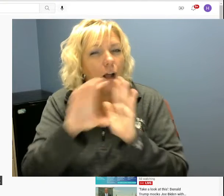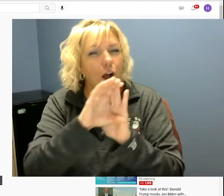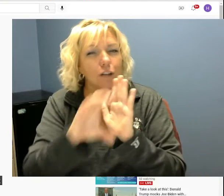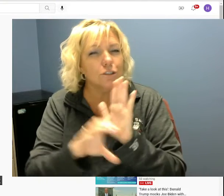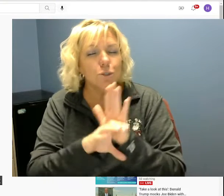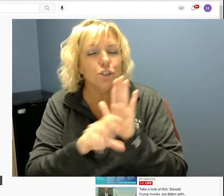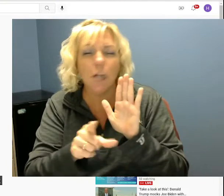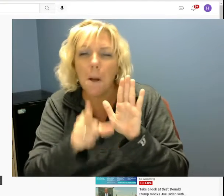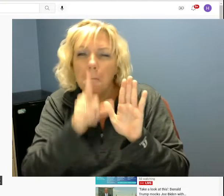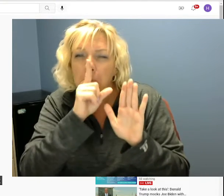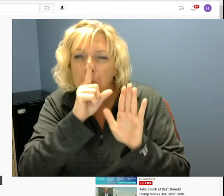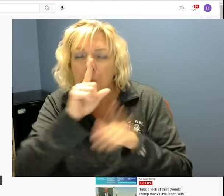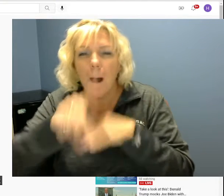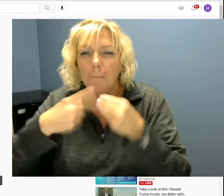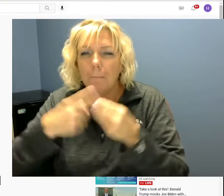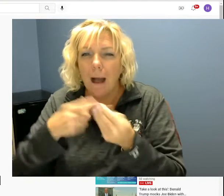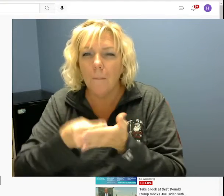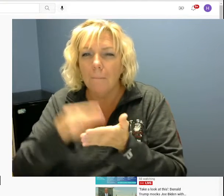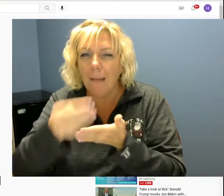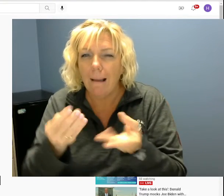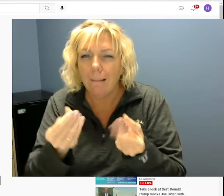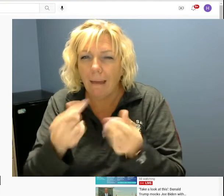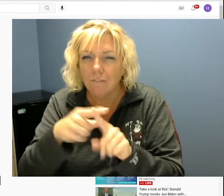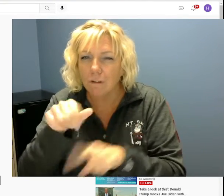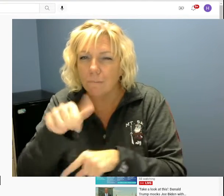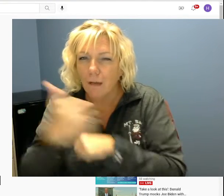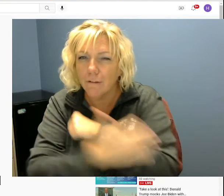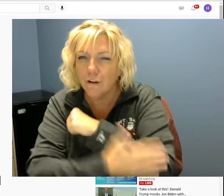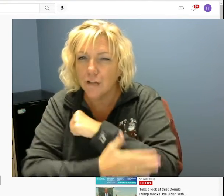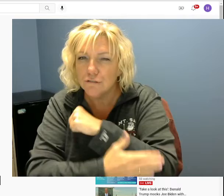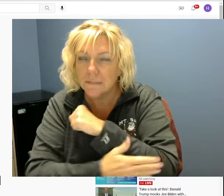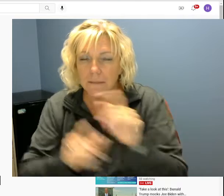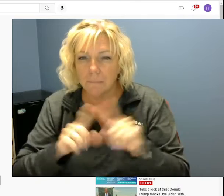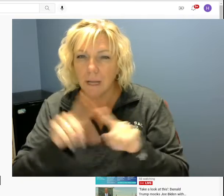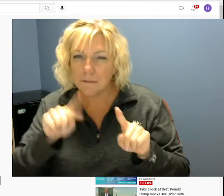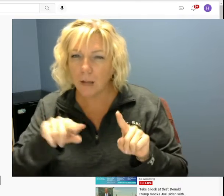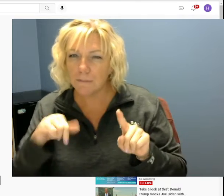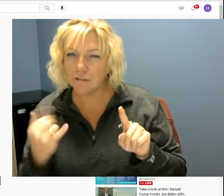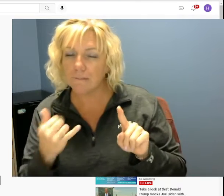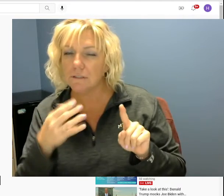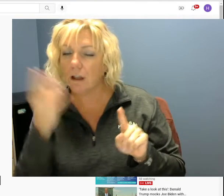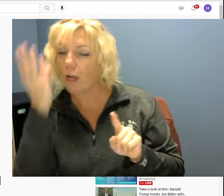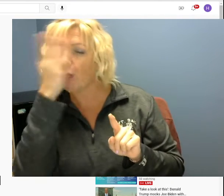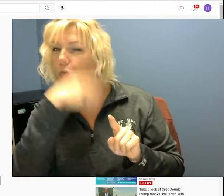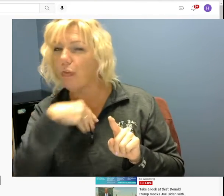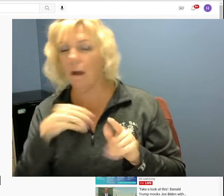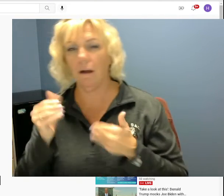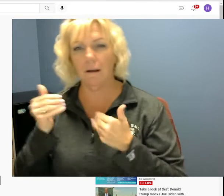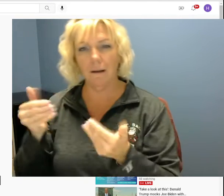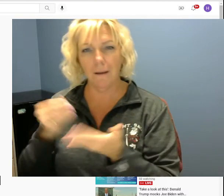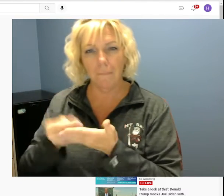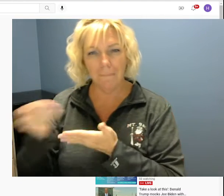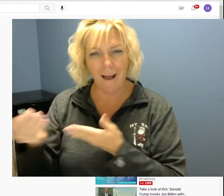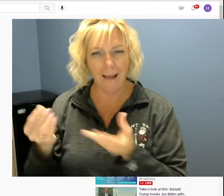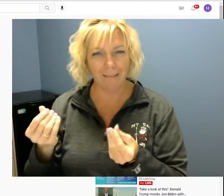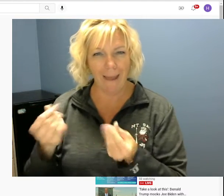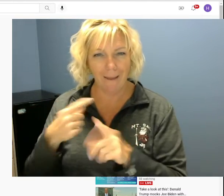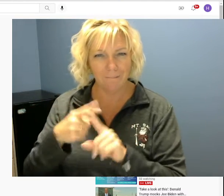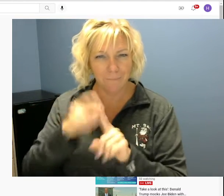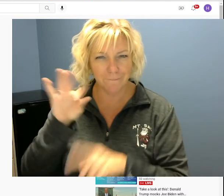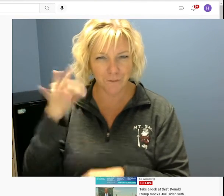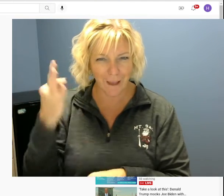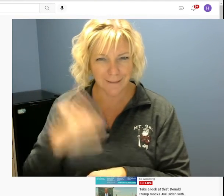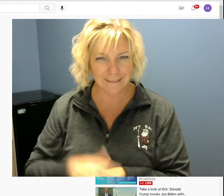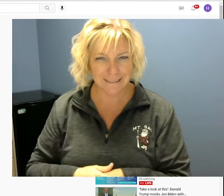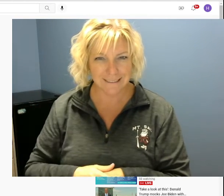anything about purchasing territory from other countries, and yet Jefferson decided to kind of overlook that so that he could,